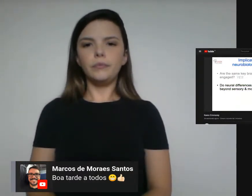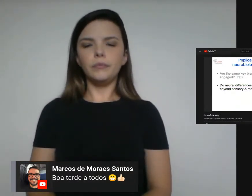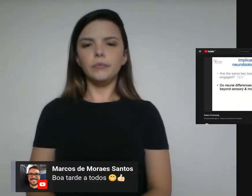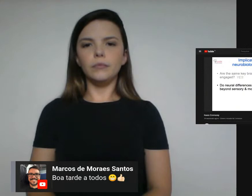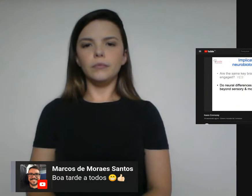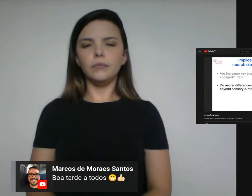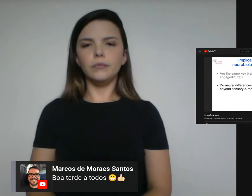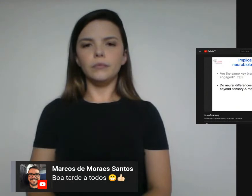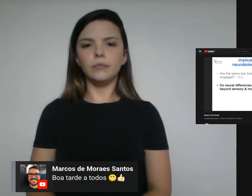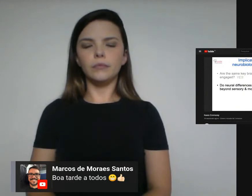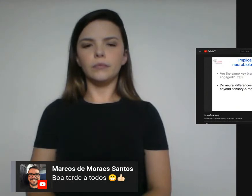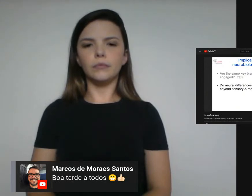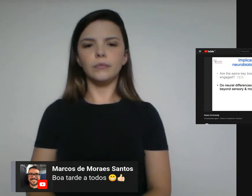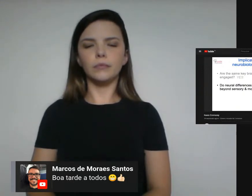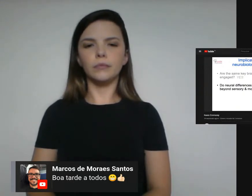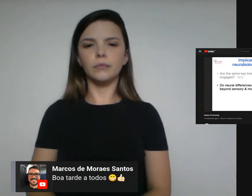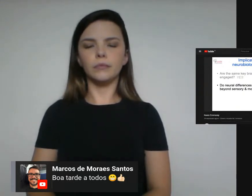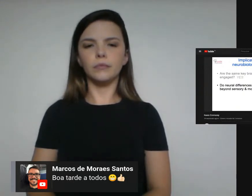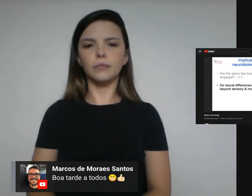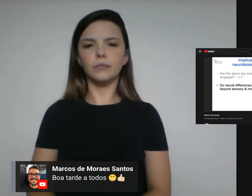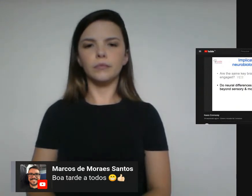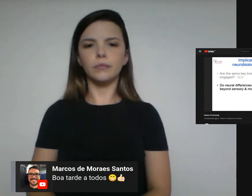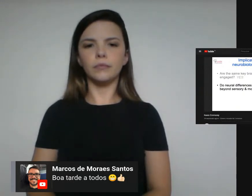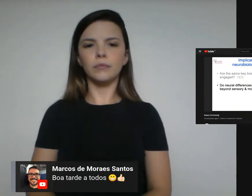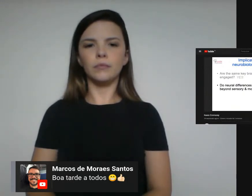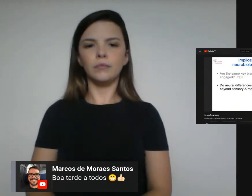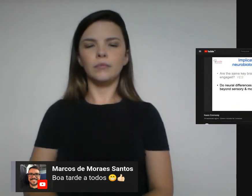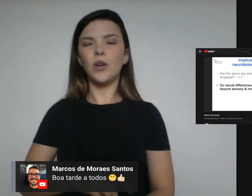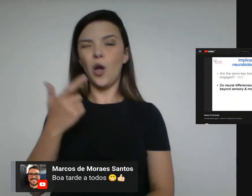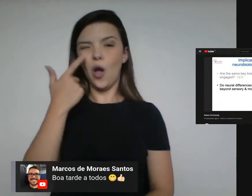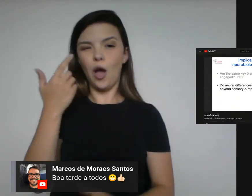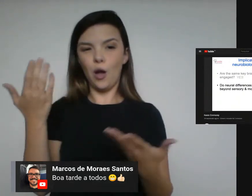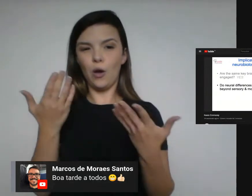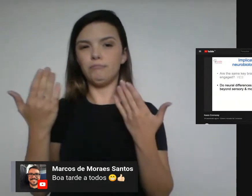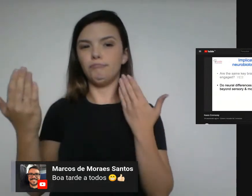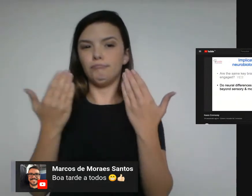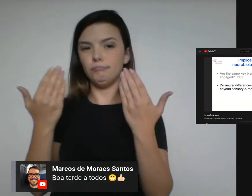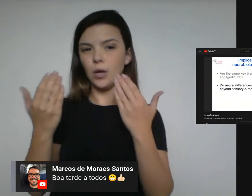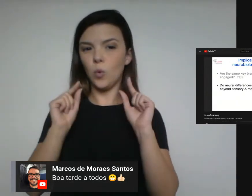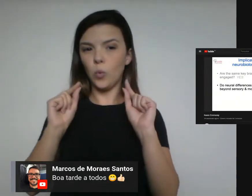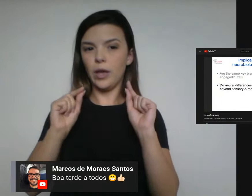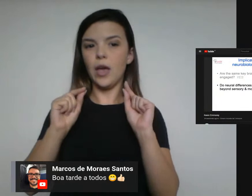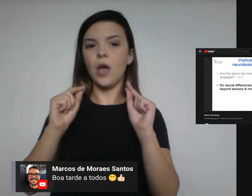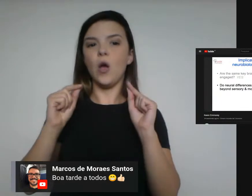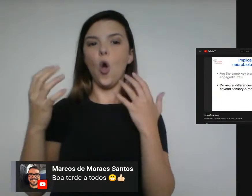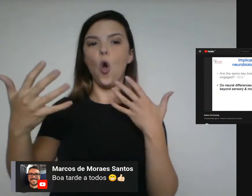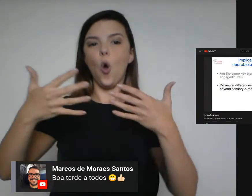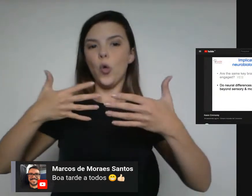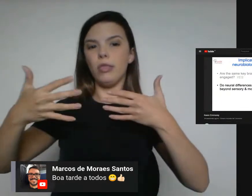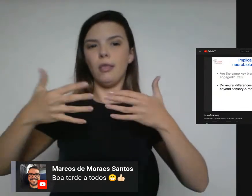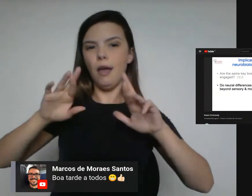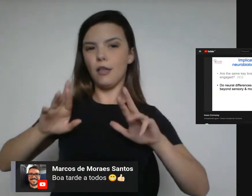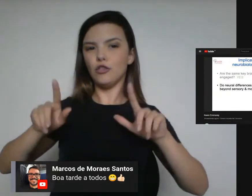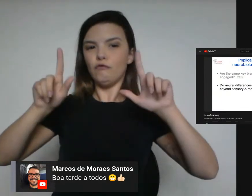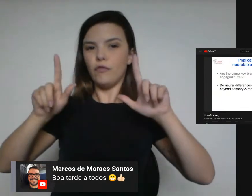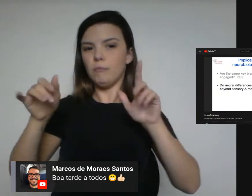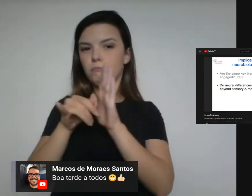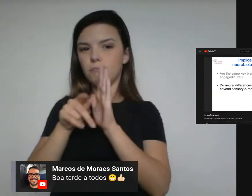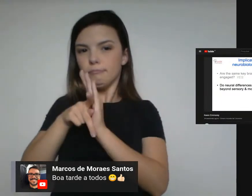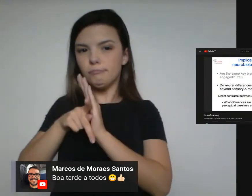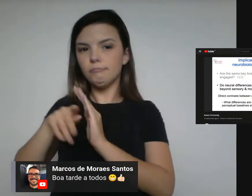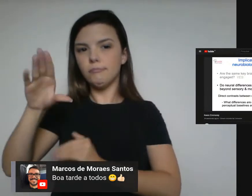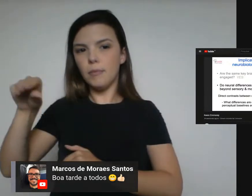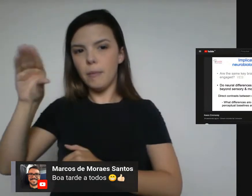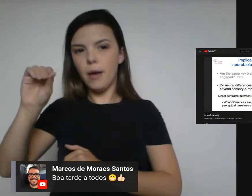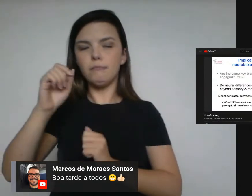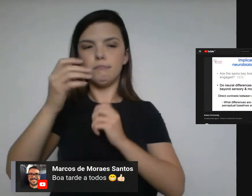We've looked at the conjunctions, the overlap. Now I want to look at differences, at contrasts between spoken and signed languages.